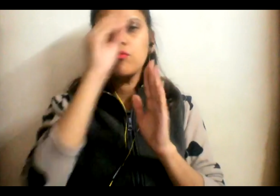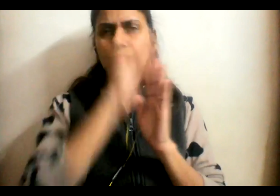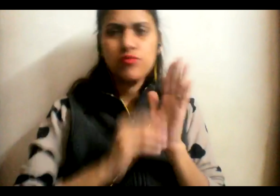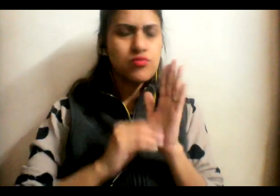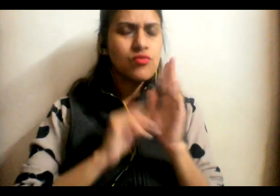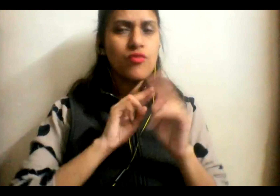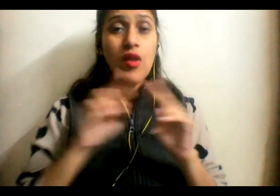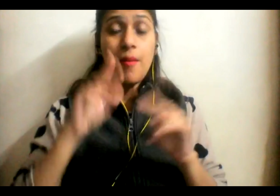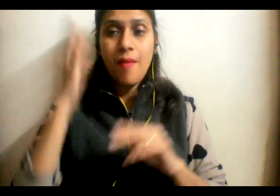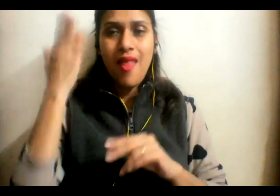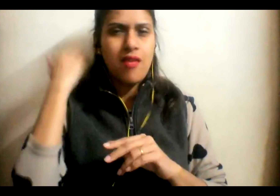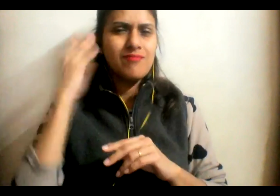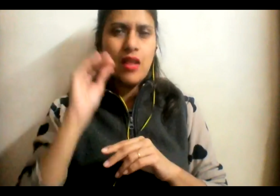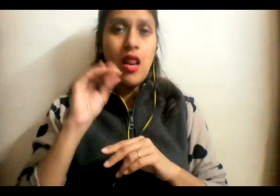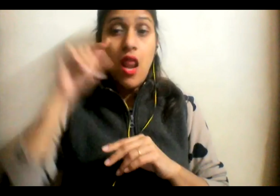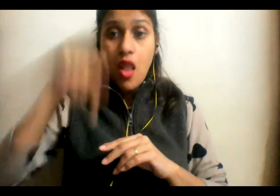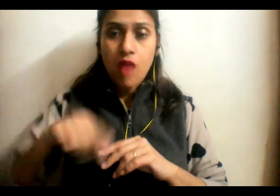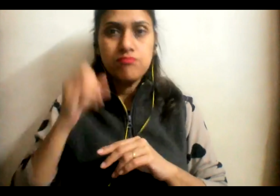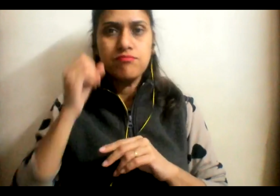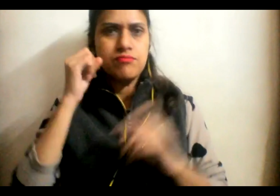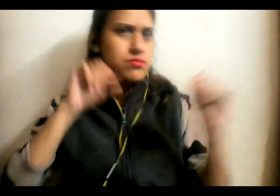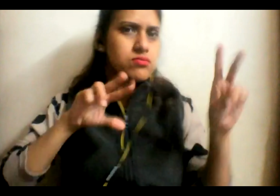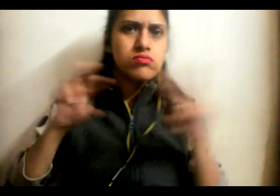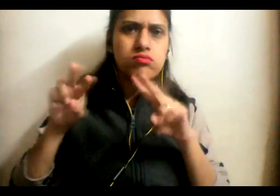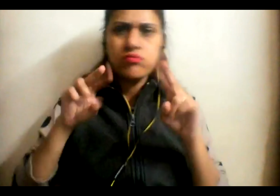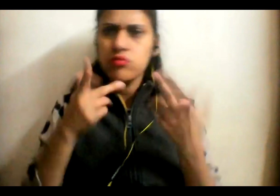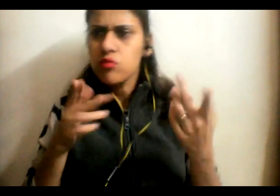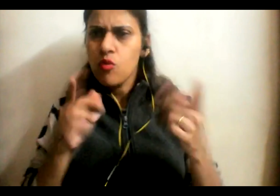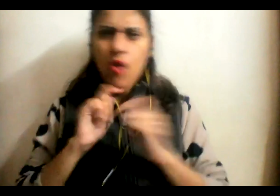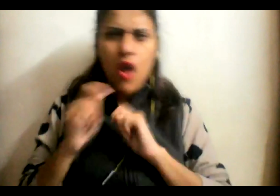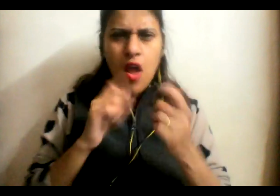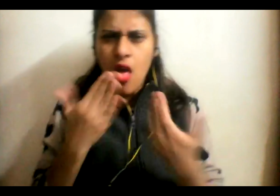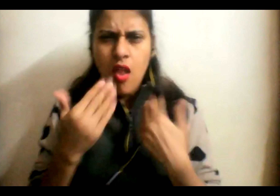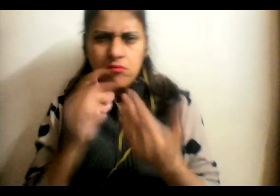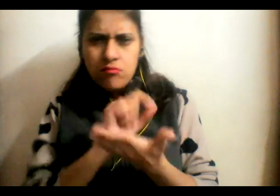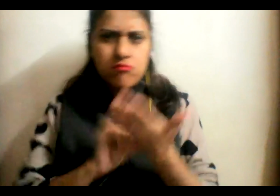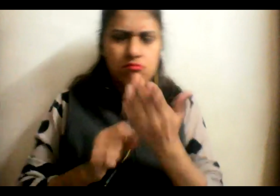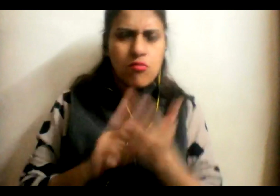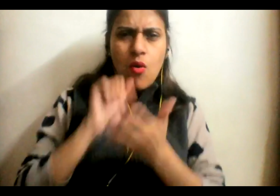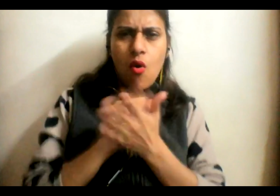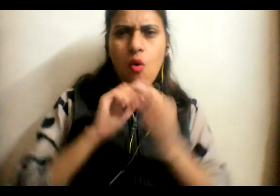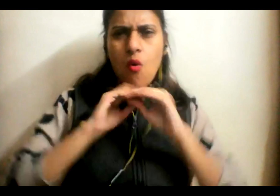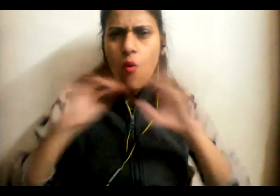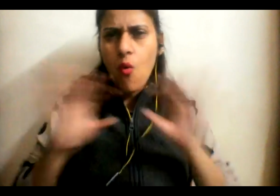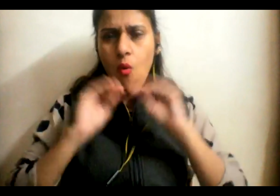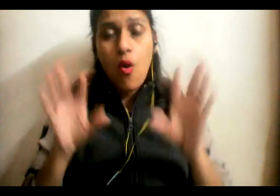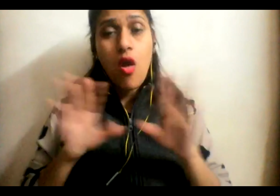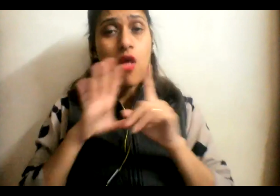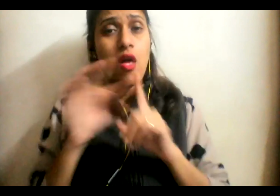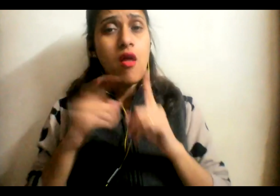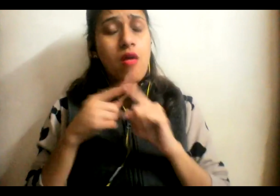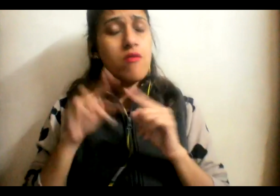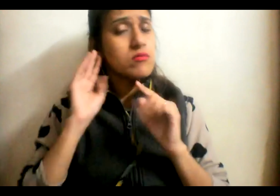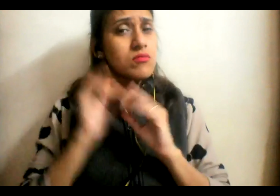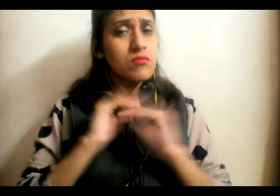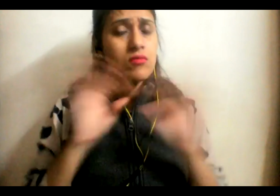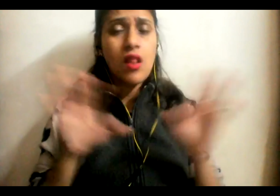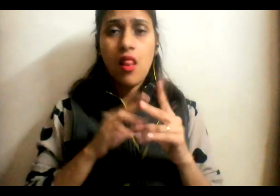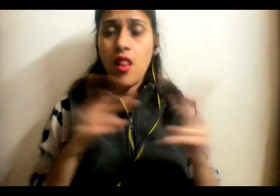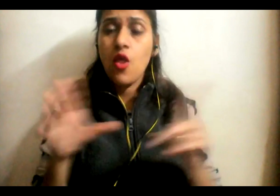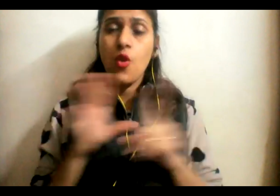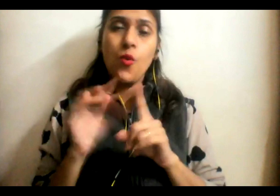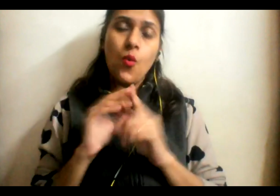media has got really very active with active advocacy from the stakeholders that yes, these issues are being covered. But authorities